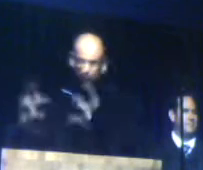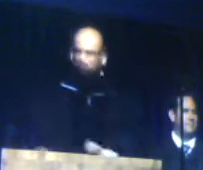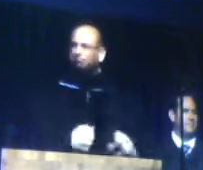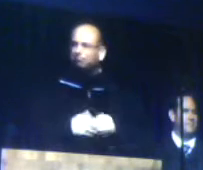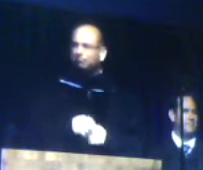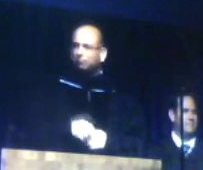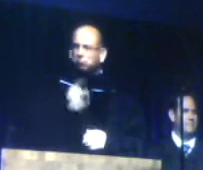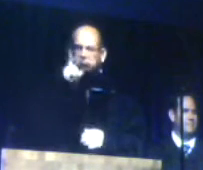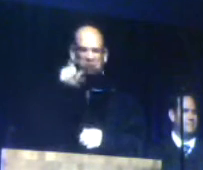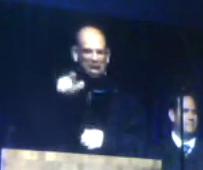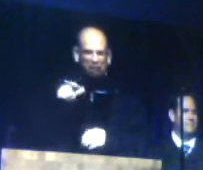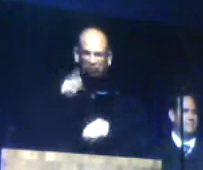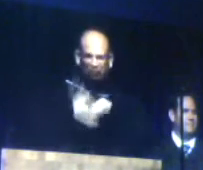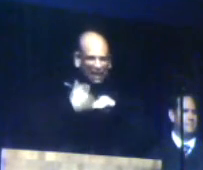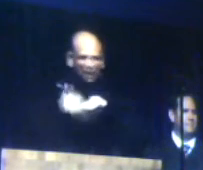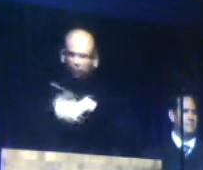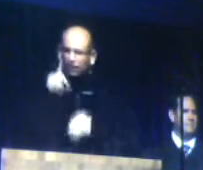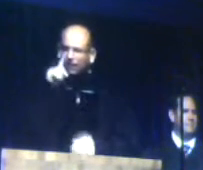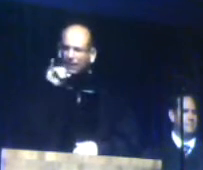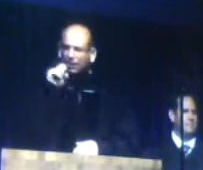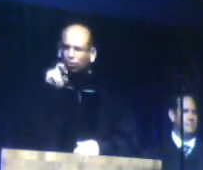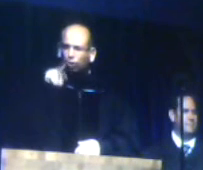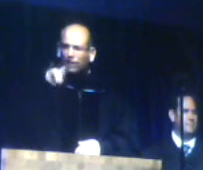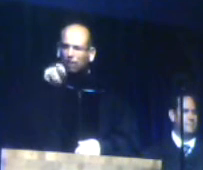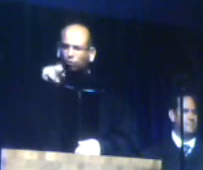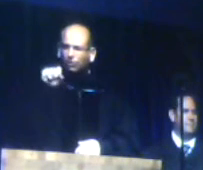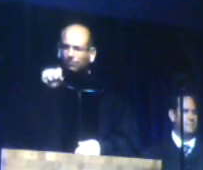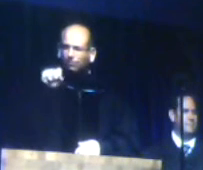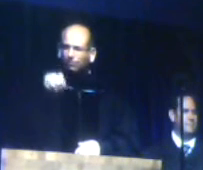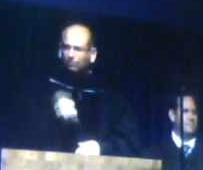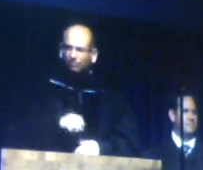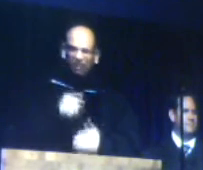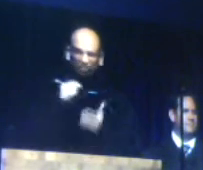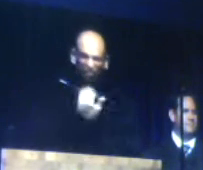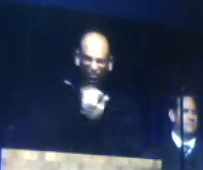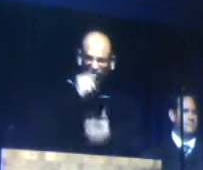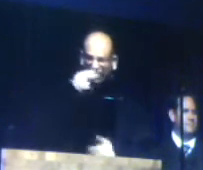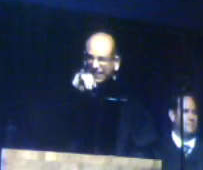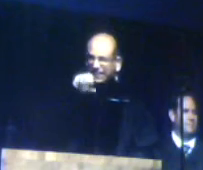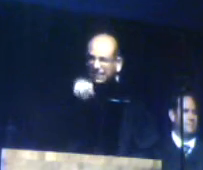You can stop those studying all-nighters for your dissertations, thesis,